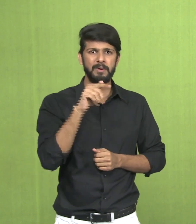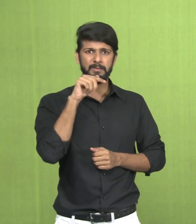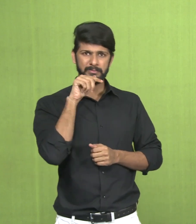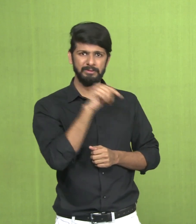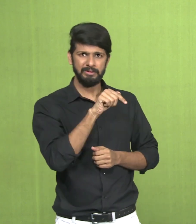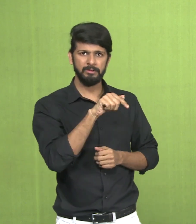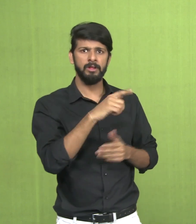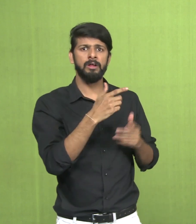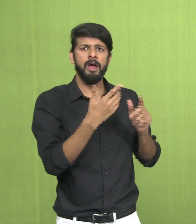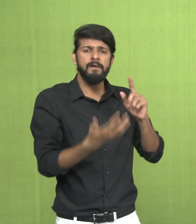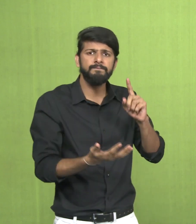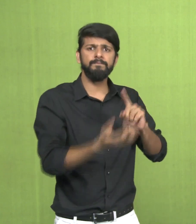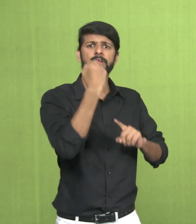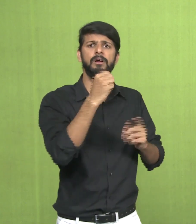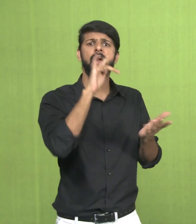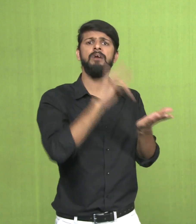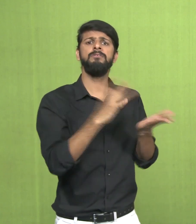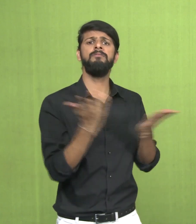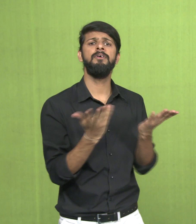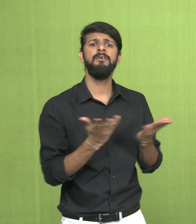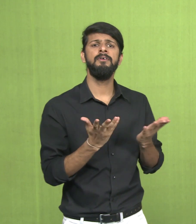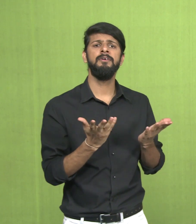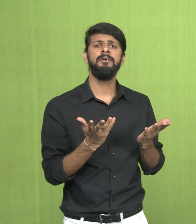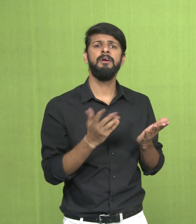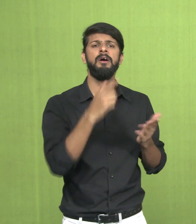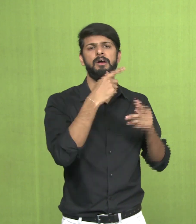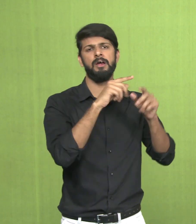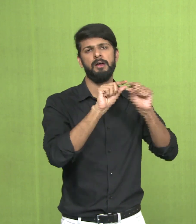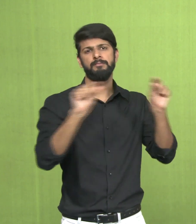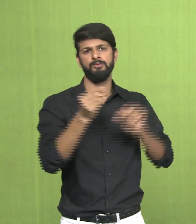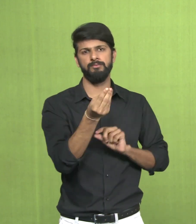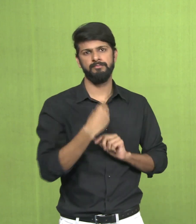Question number 3. Write the place of origin of the Mother Goddess figurine.